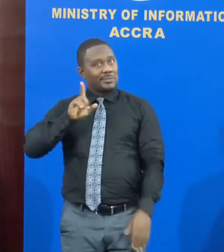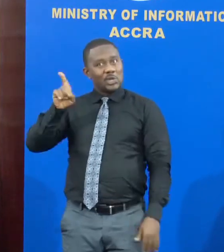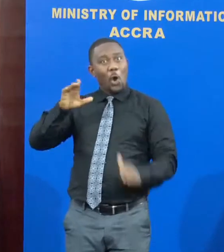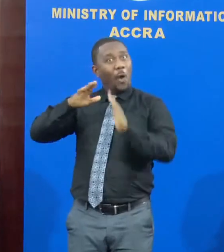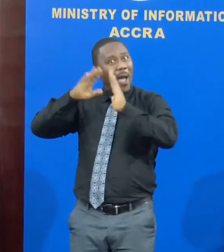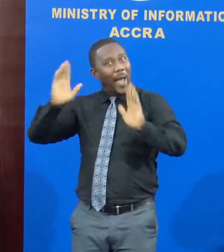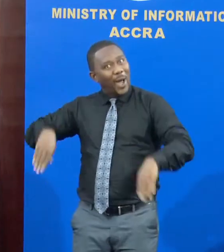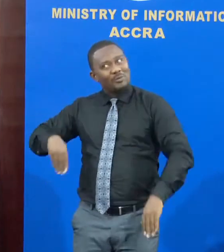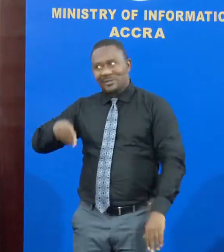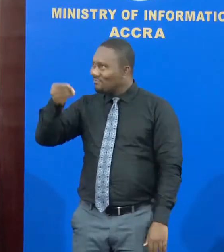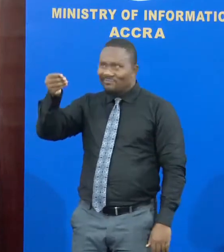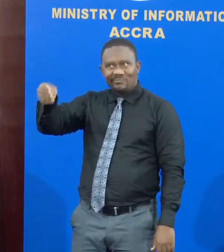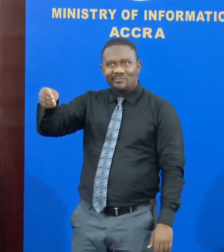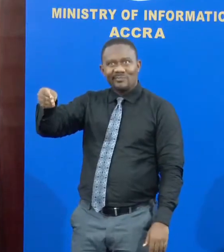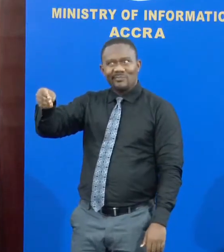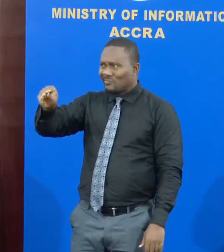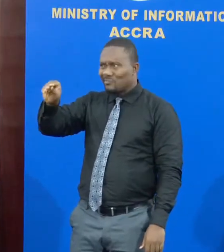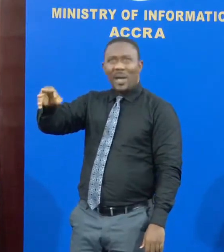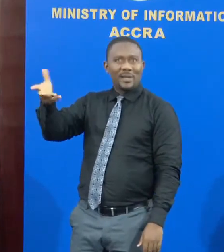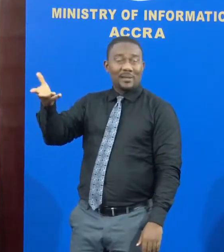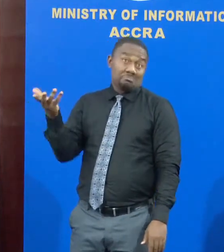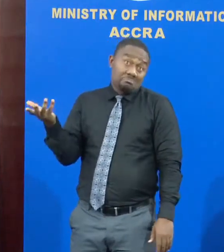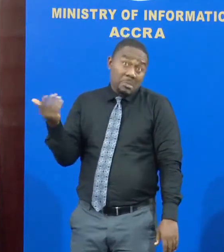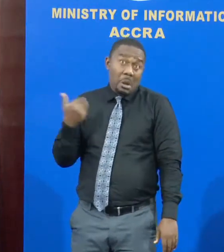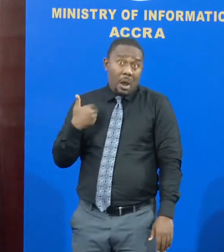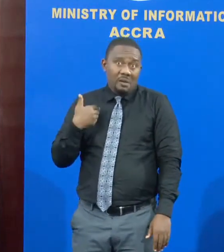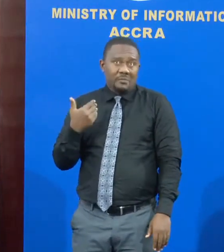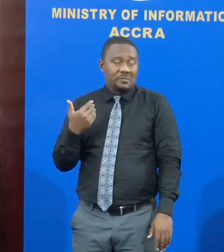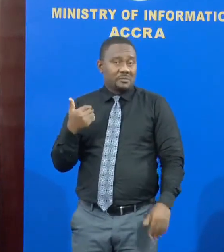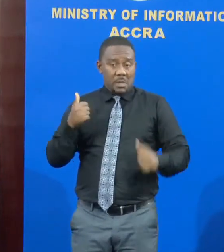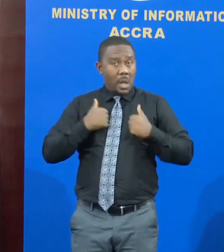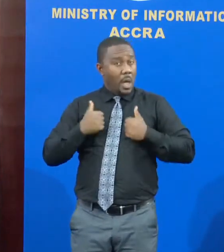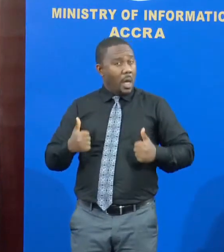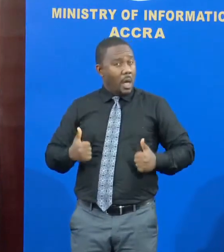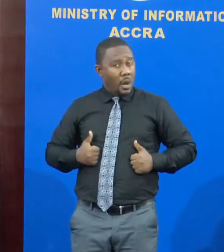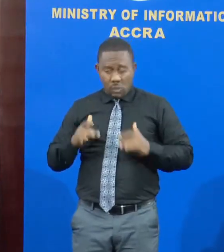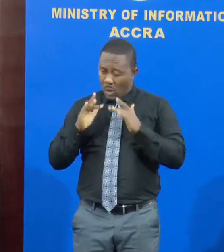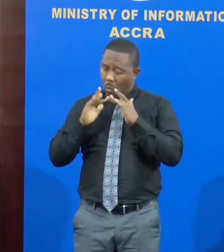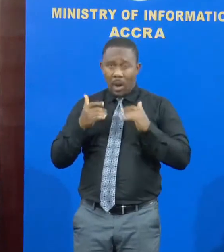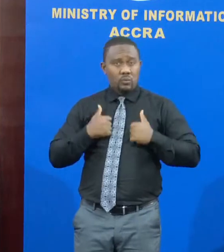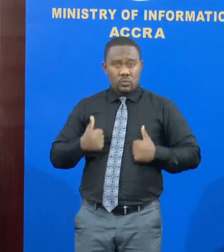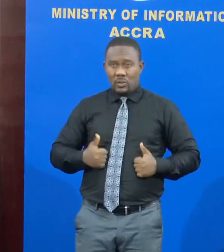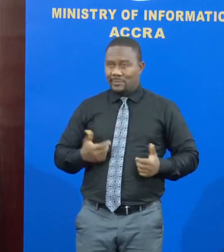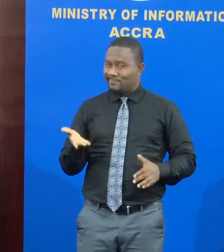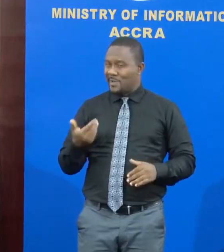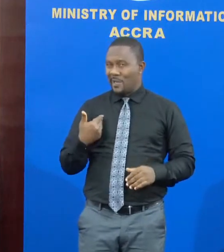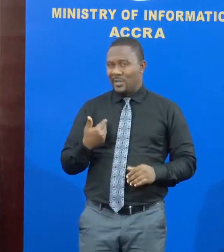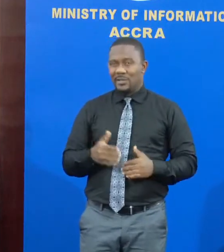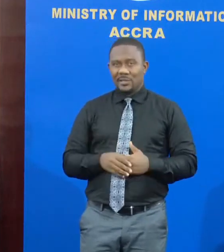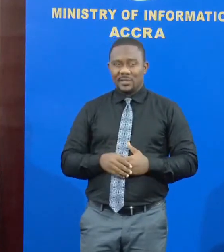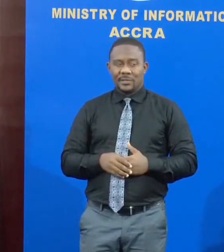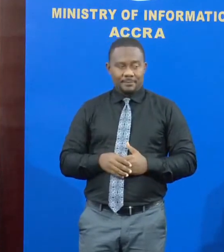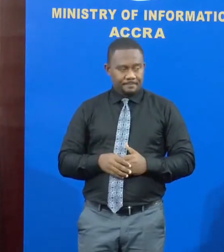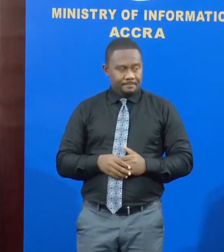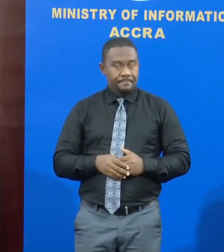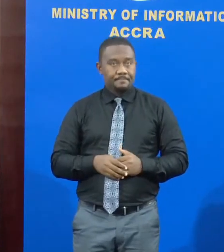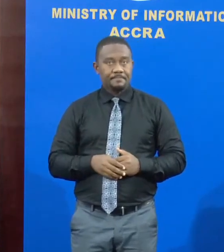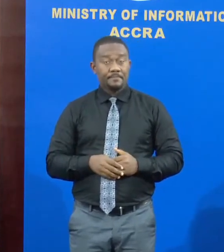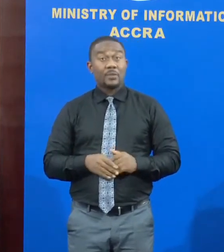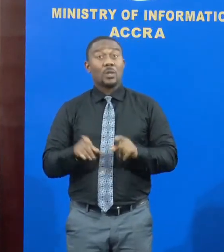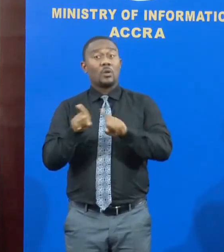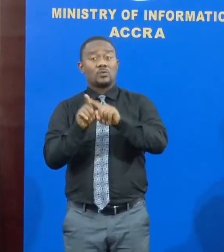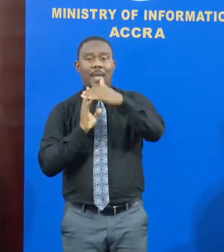your residence, because we have the digital address. The Ghana card also has immense benefits for the Ghana Immigration